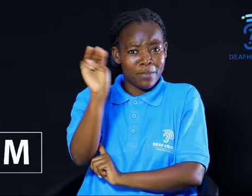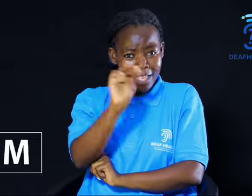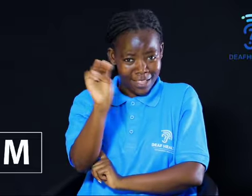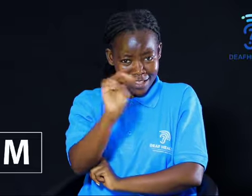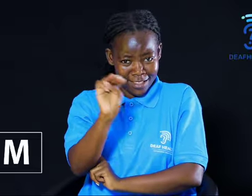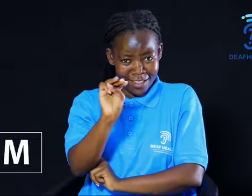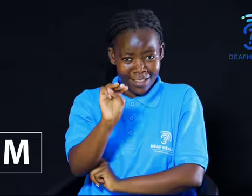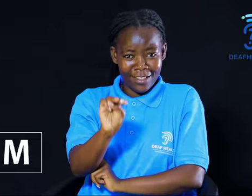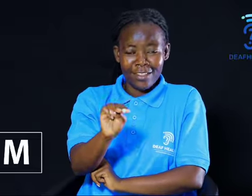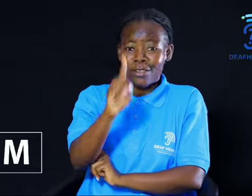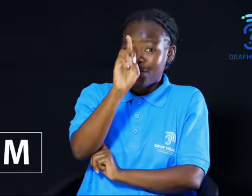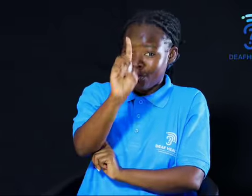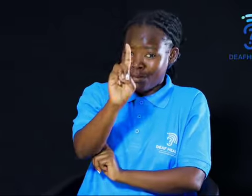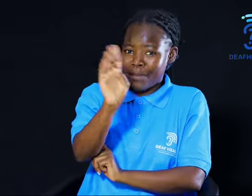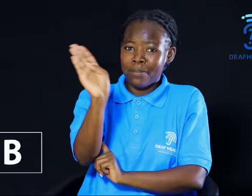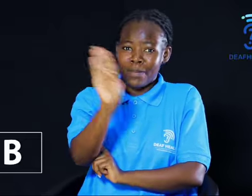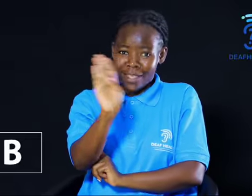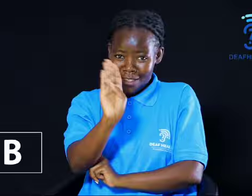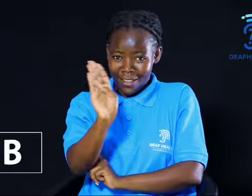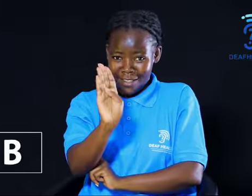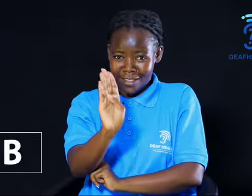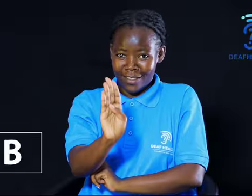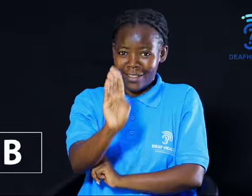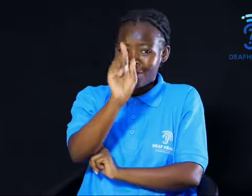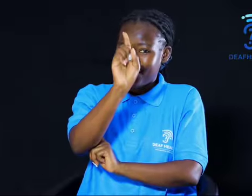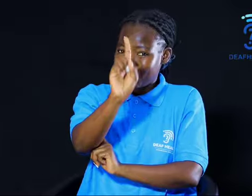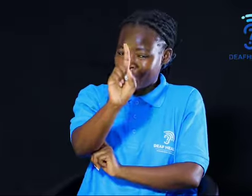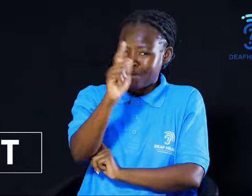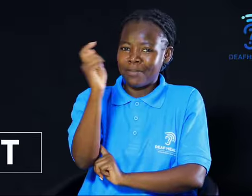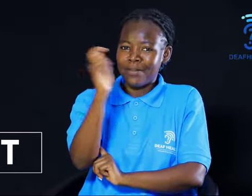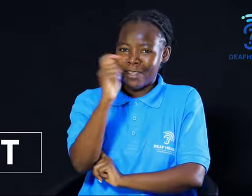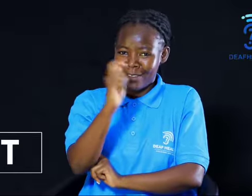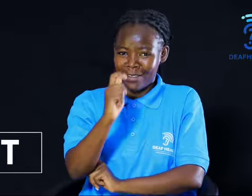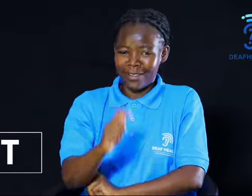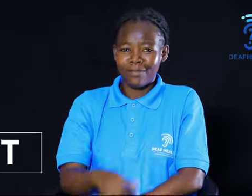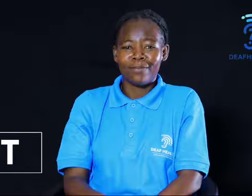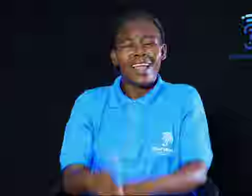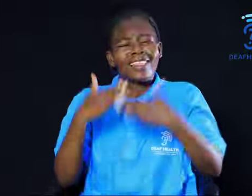1 million, 1 billion, 1 trillion.